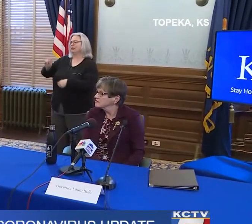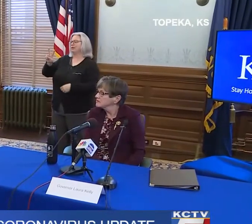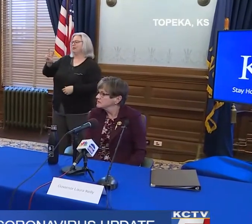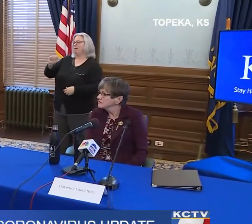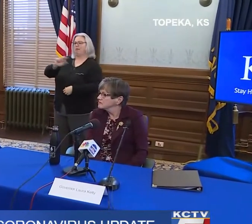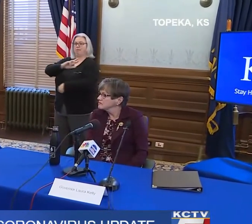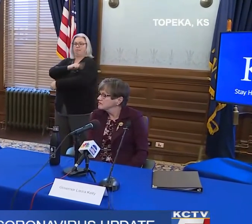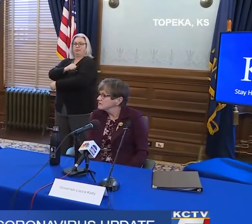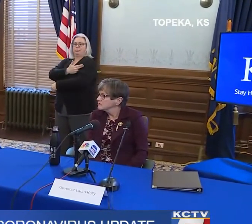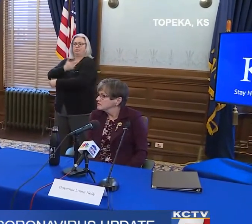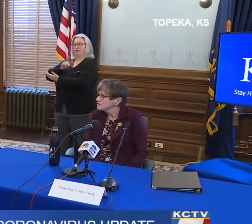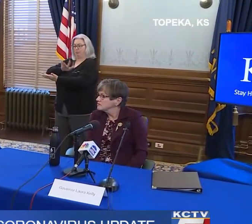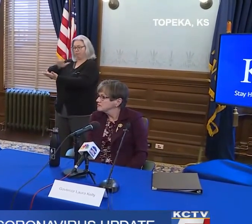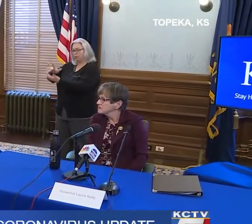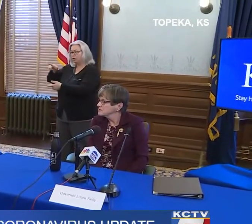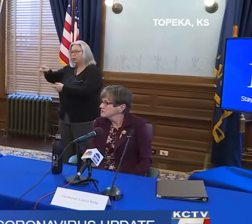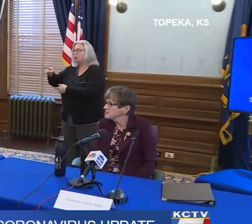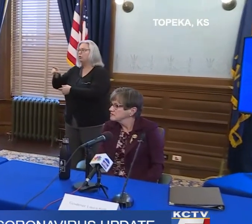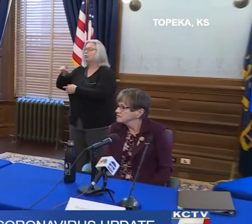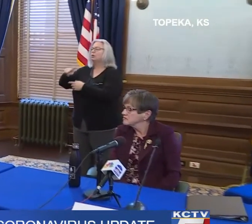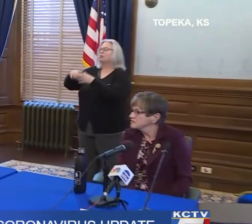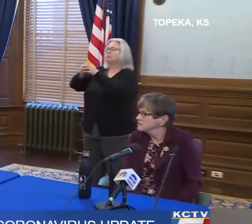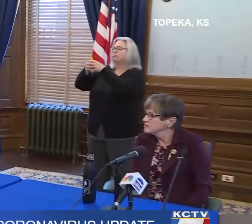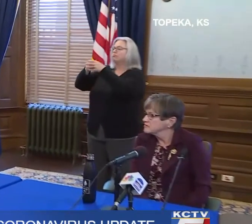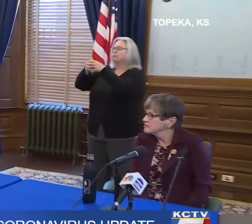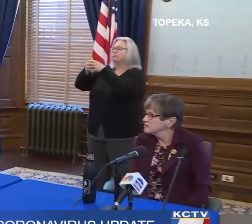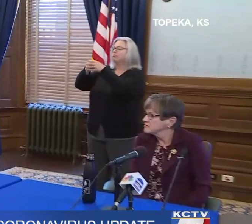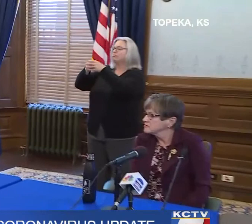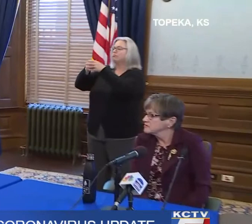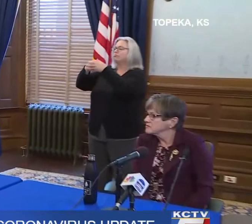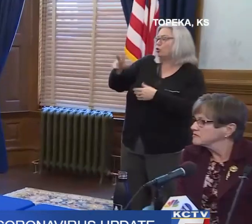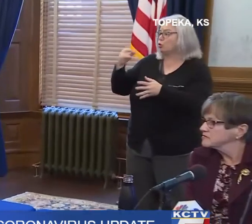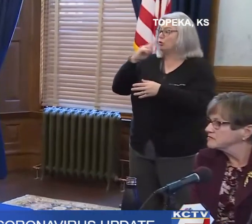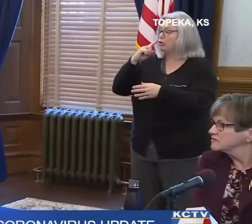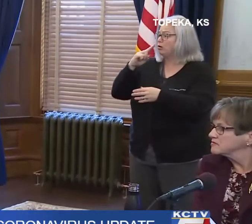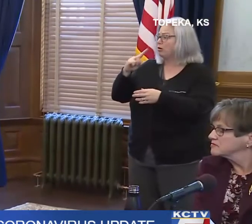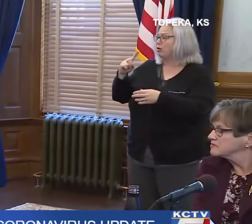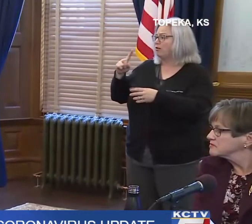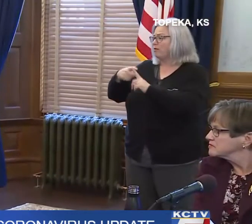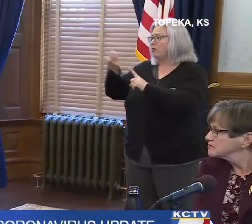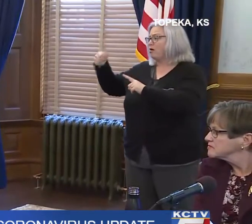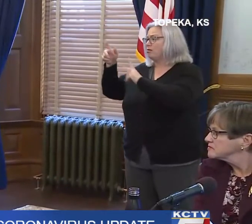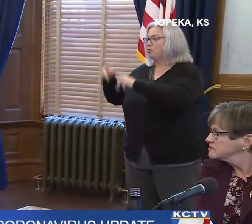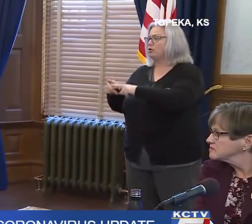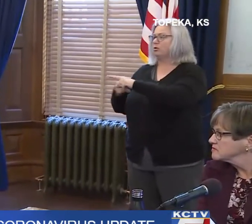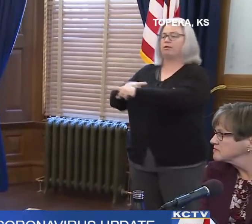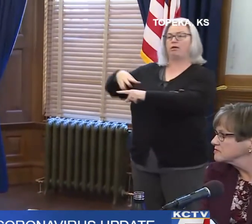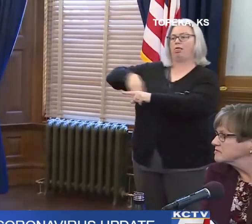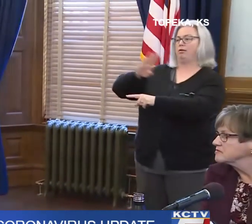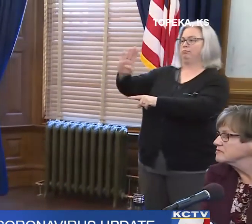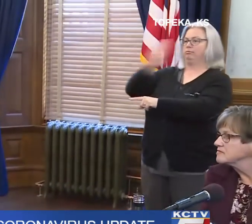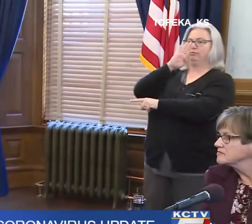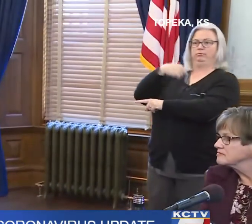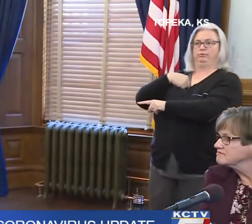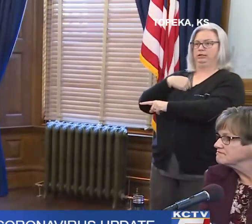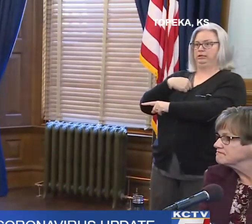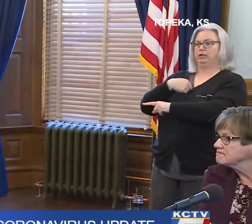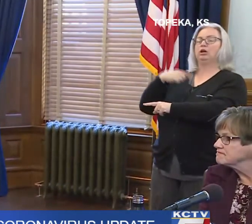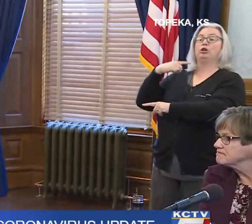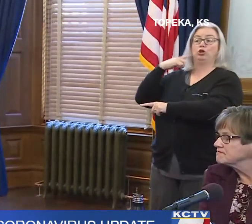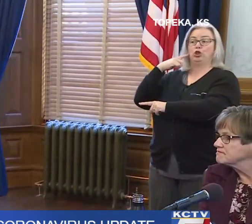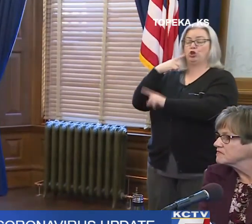hospital? They contacted you about the cluster, or did you hear about that secondhand? They did not contact me. I heard